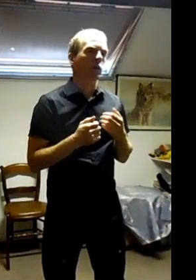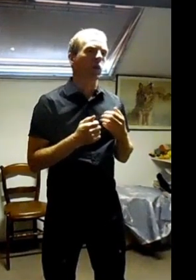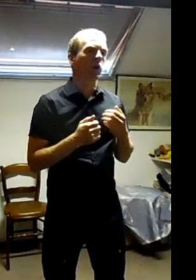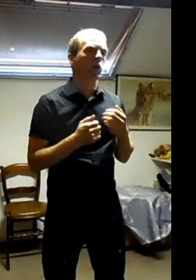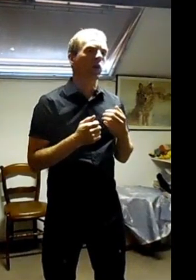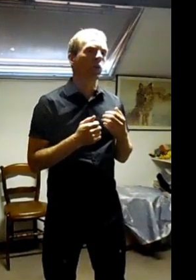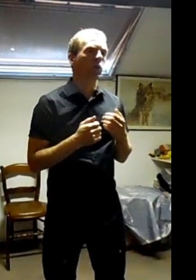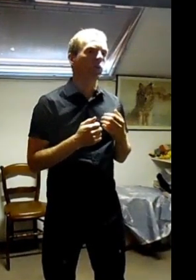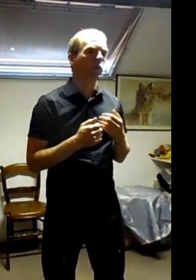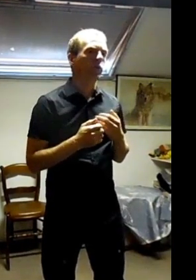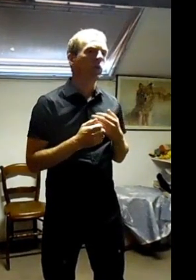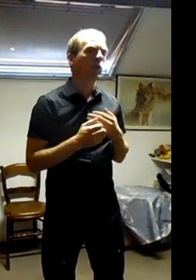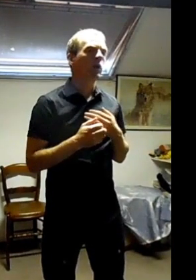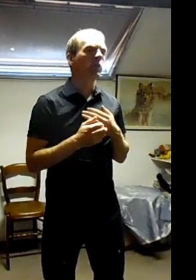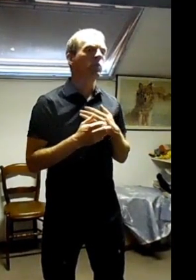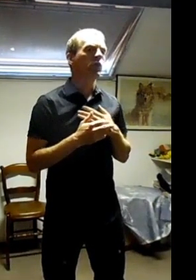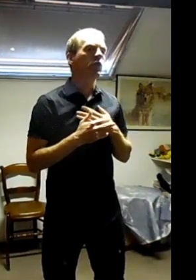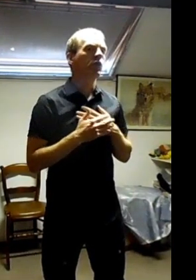they will forever be.